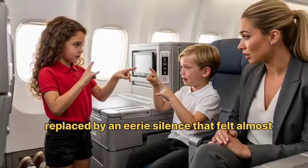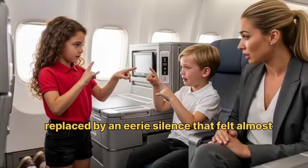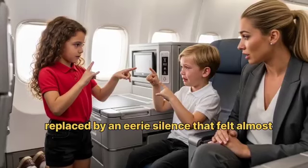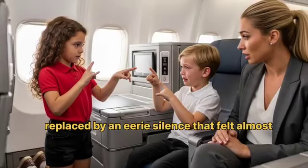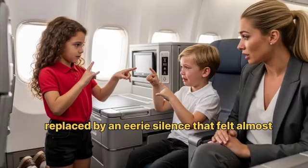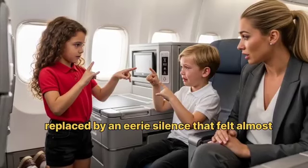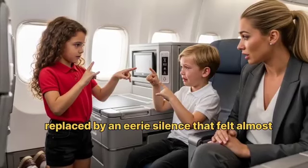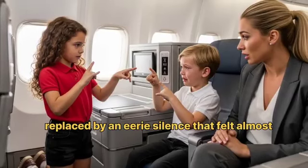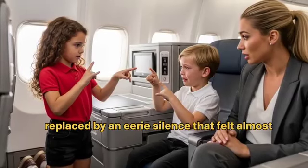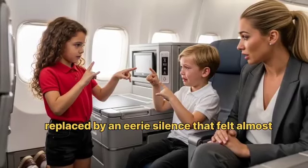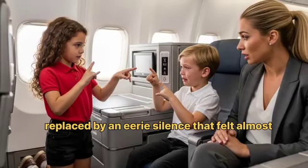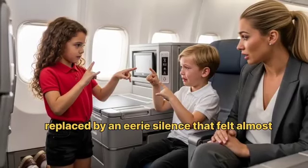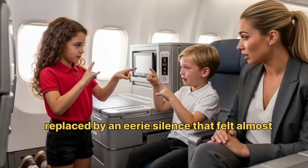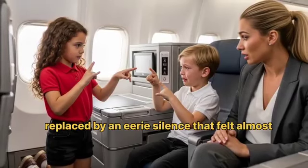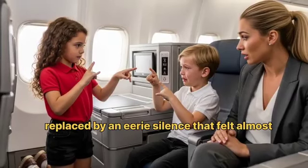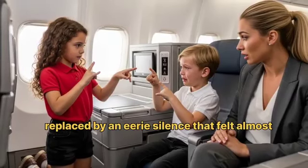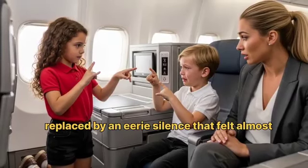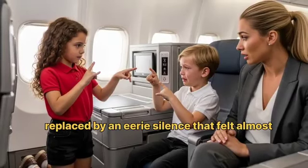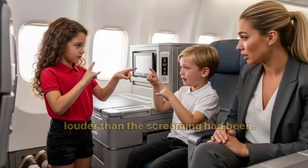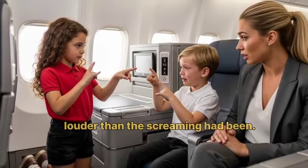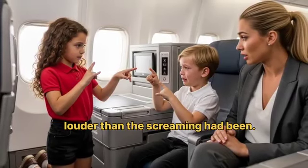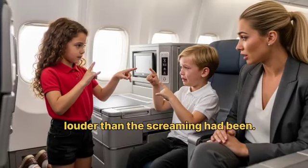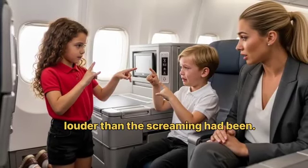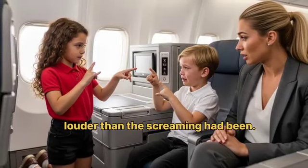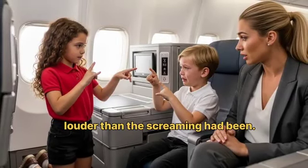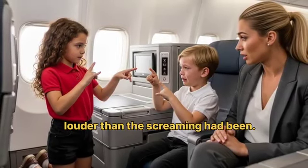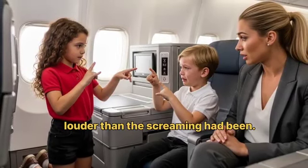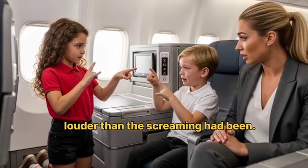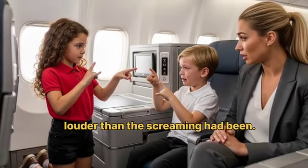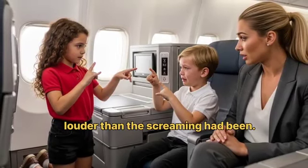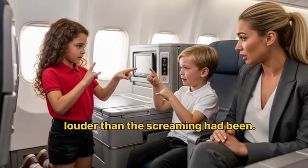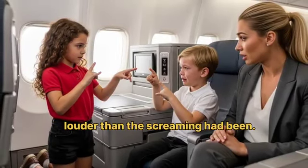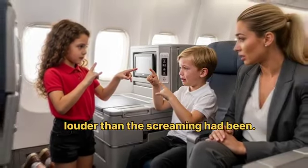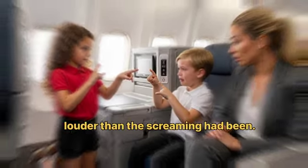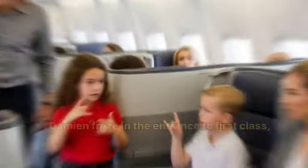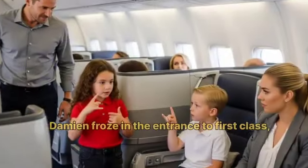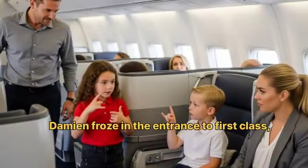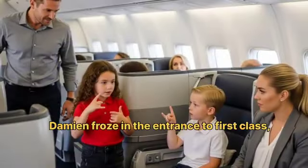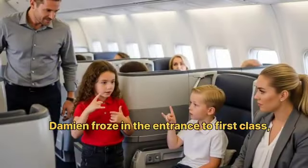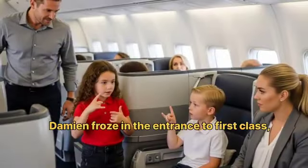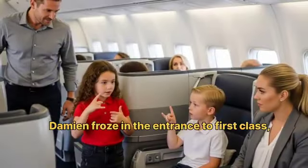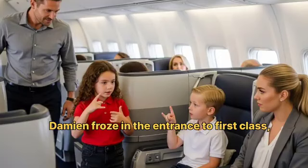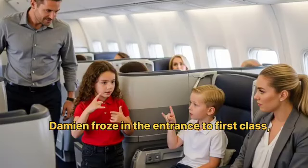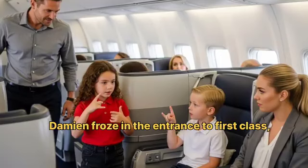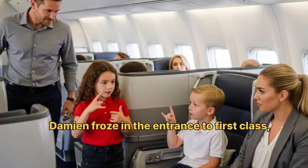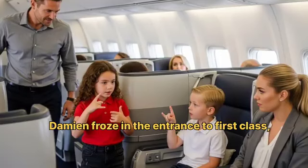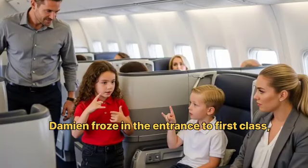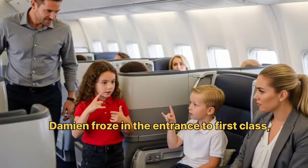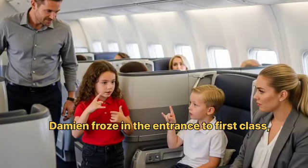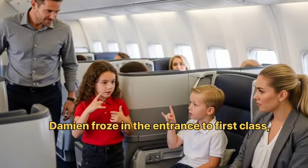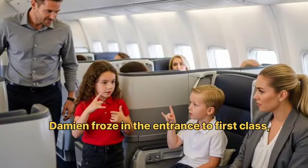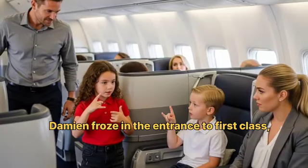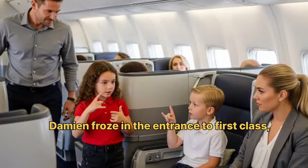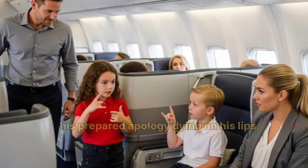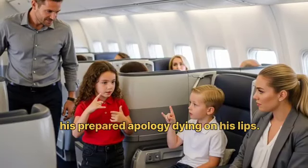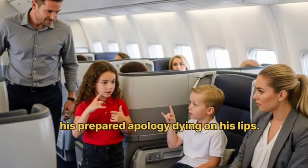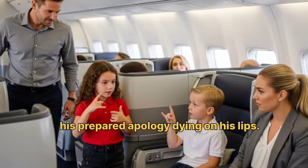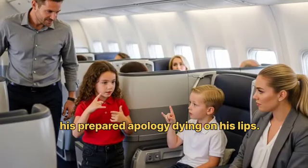replaced by an eerie silence that felt almost louder than the screaming had been. Damien froze in the entrance to first class, his